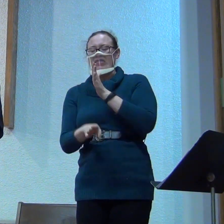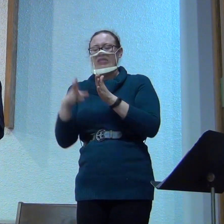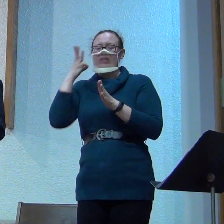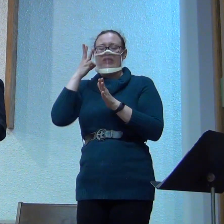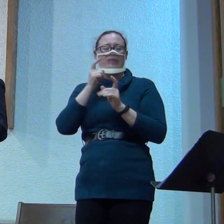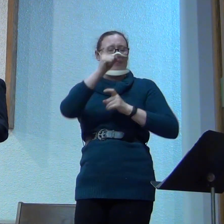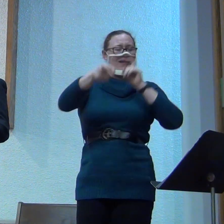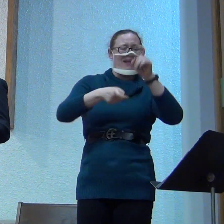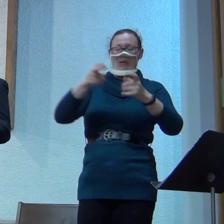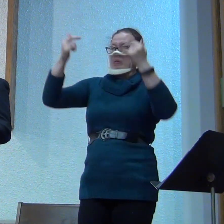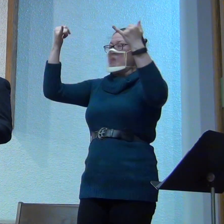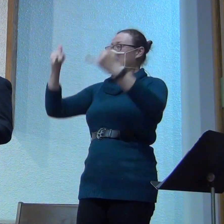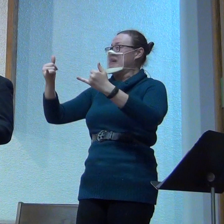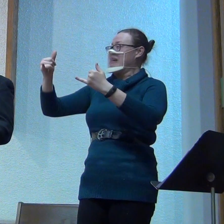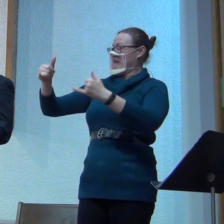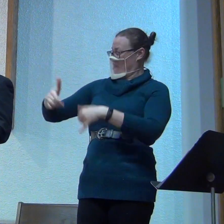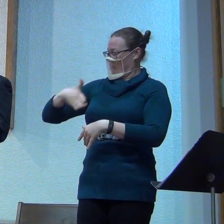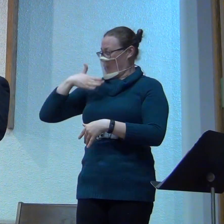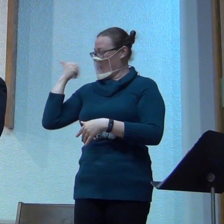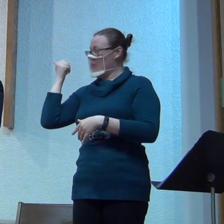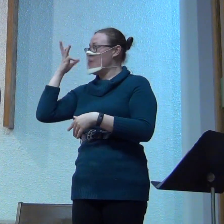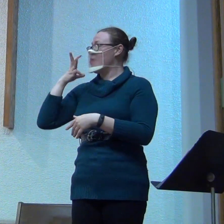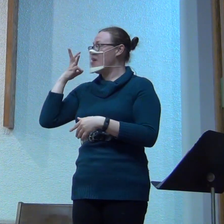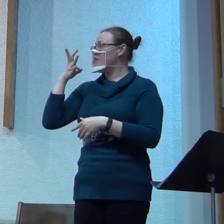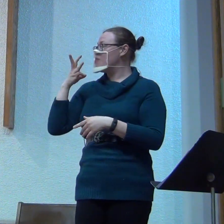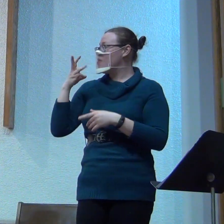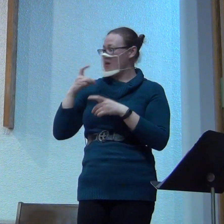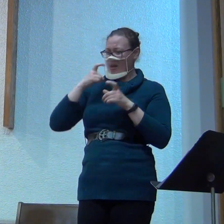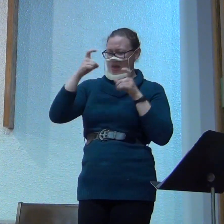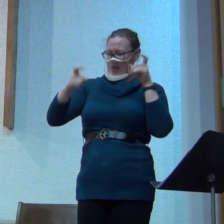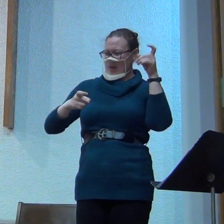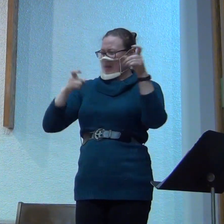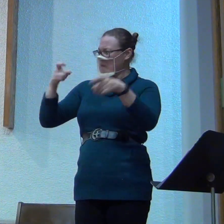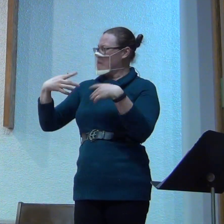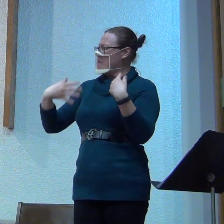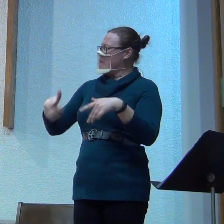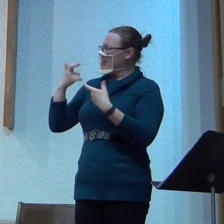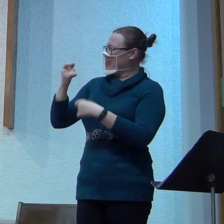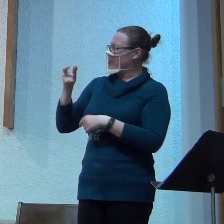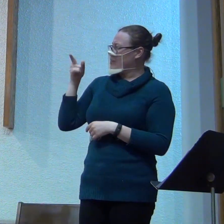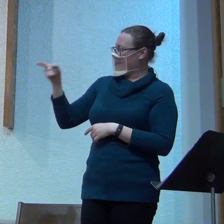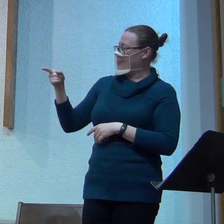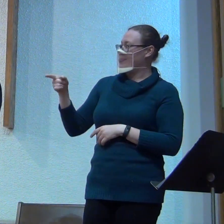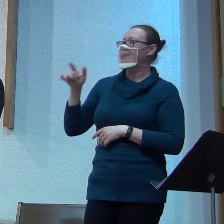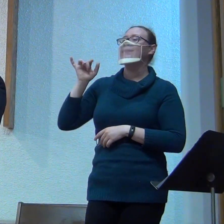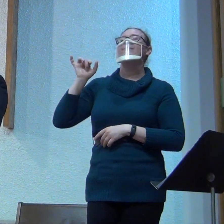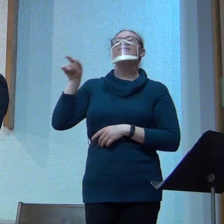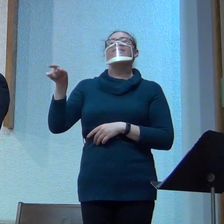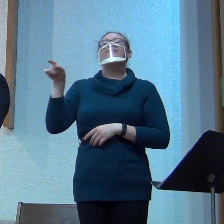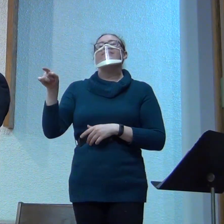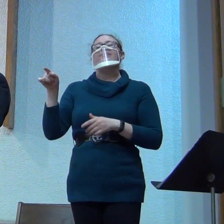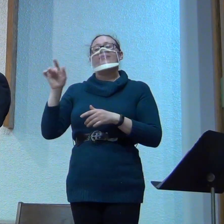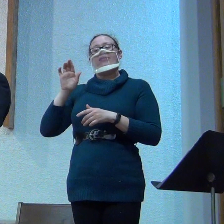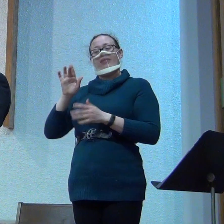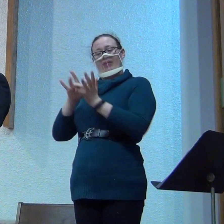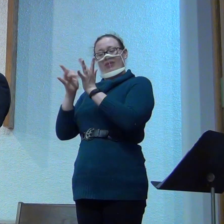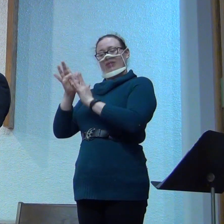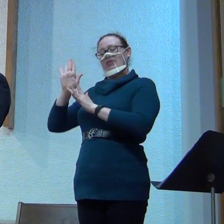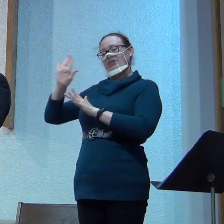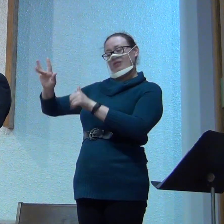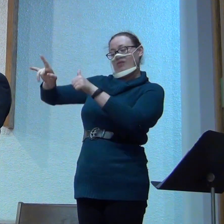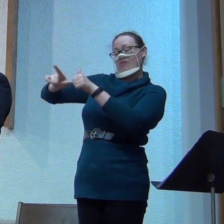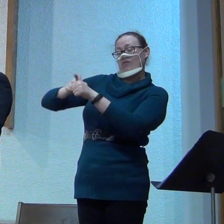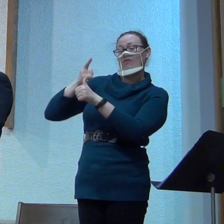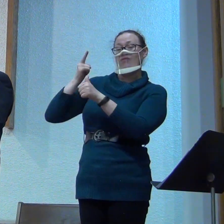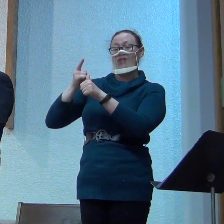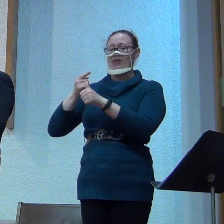This, the first of his miraculous signs, Jesus performed at Cana in